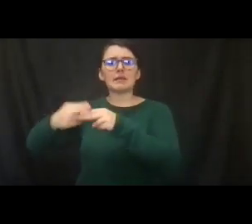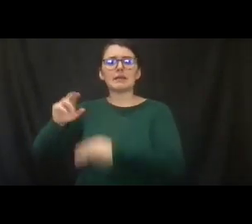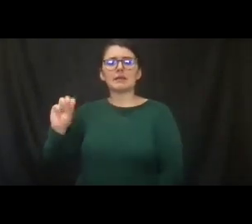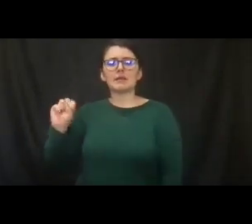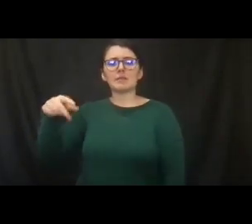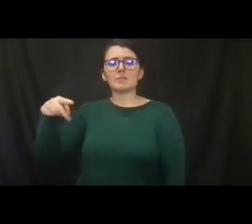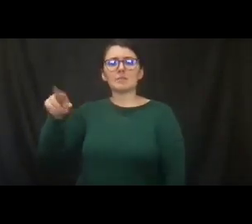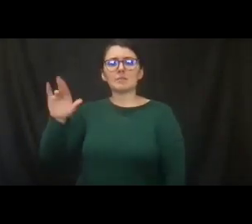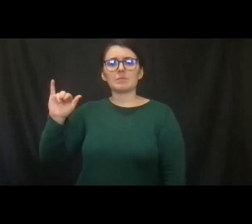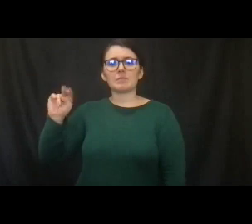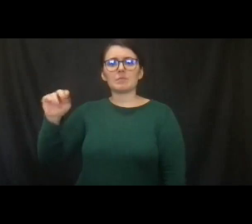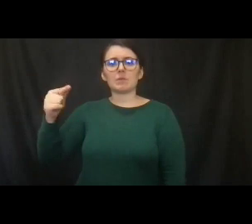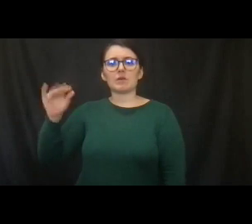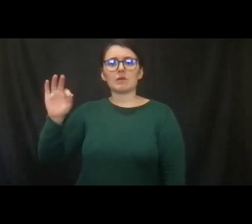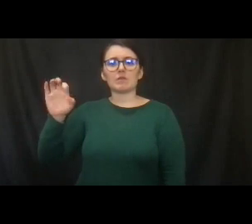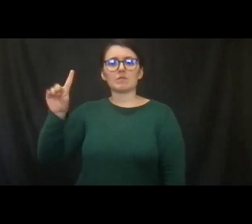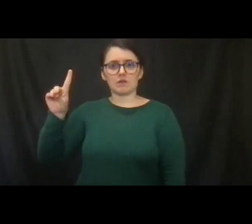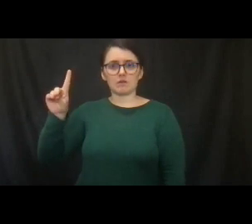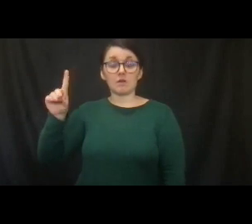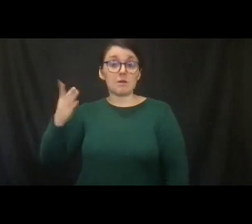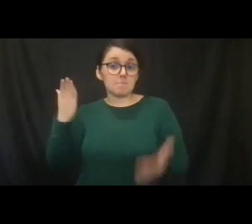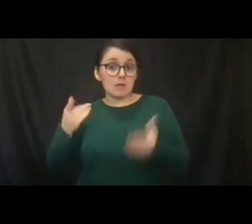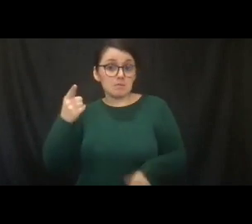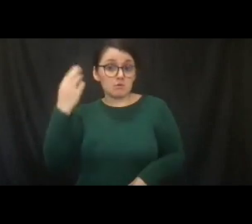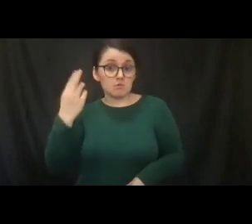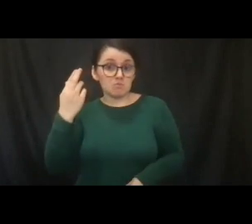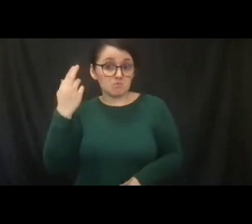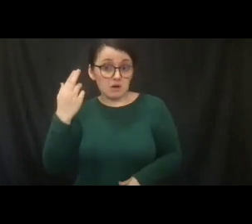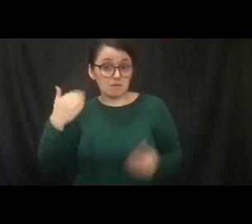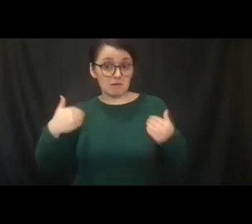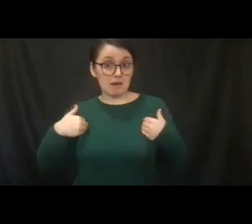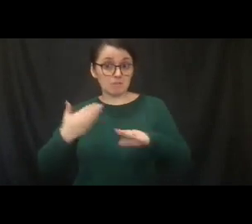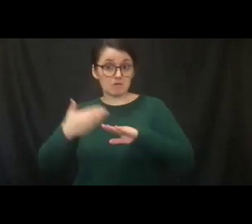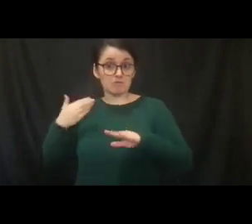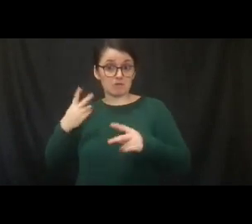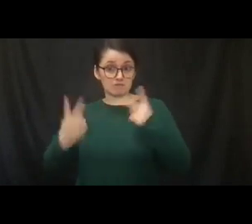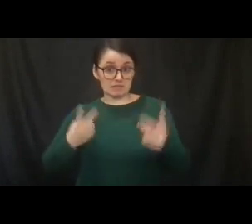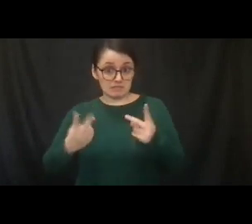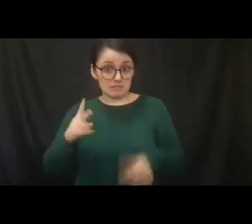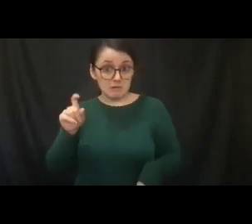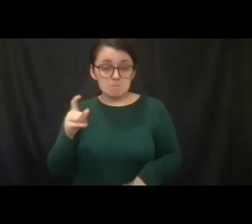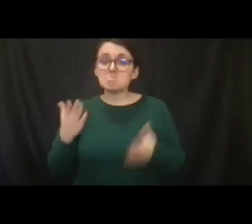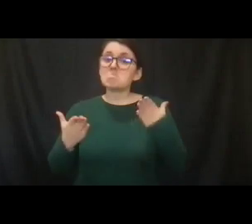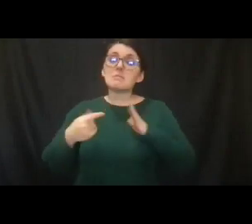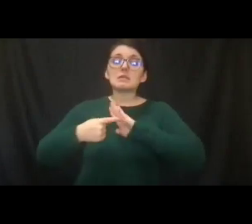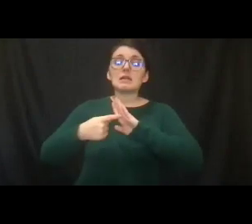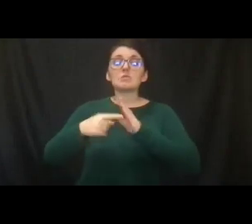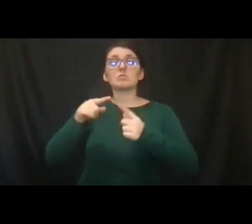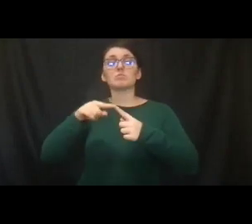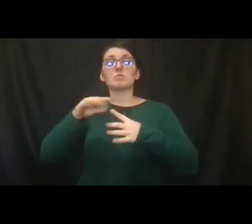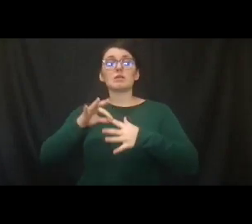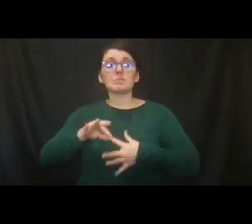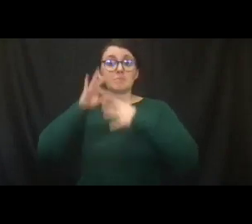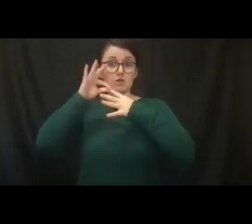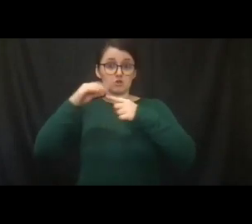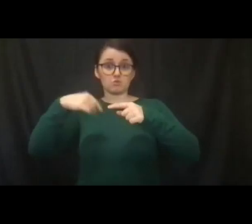of reasons for why you may have visited the transfer station. Maybe you have something special that you want to